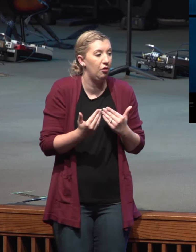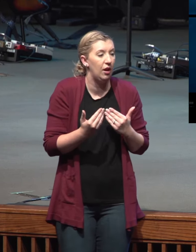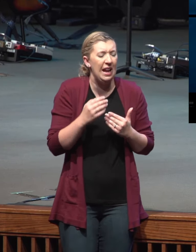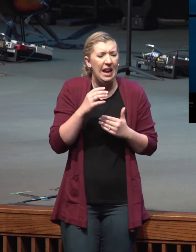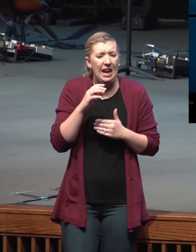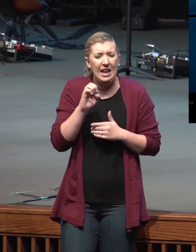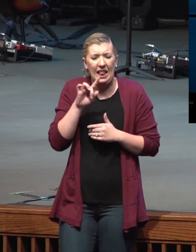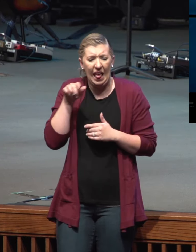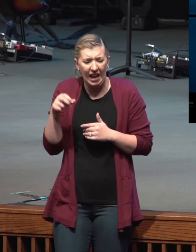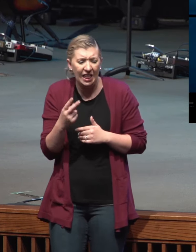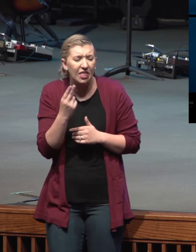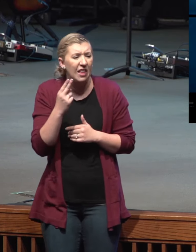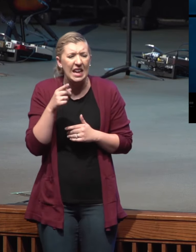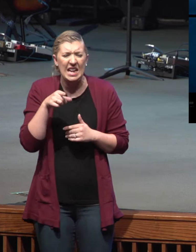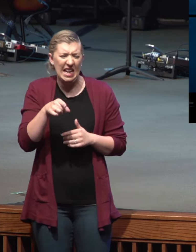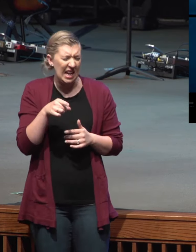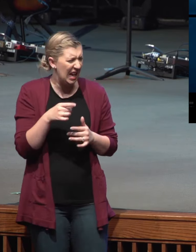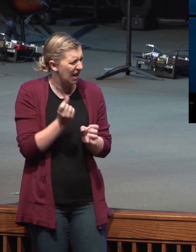Eliab tears into David.